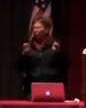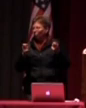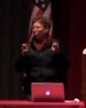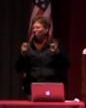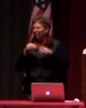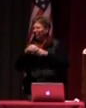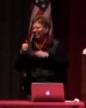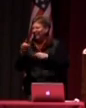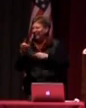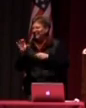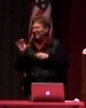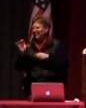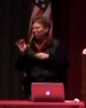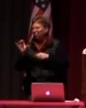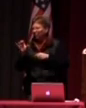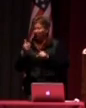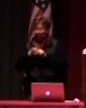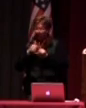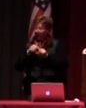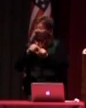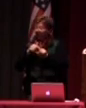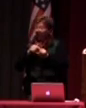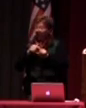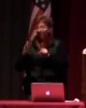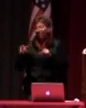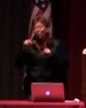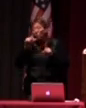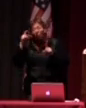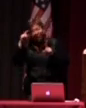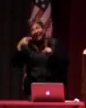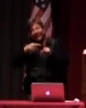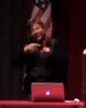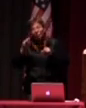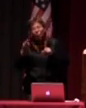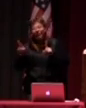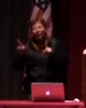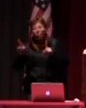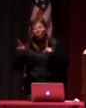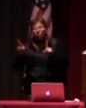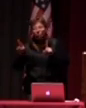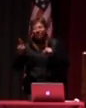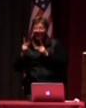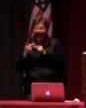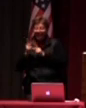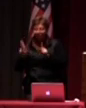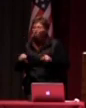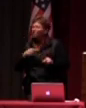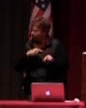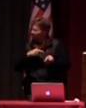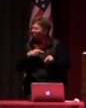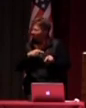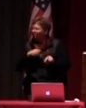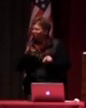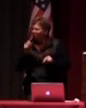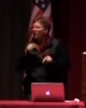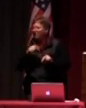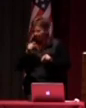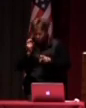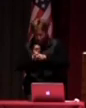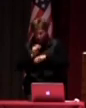century. You might not think of him as a revolutionary, but he was seen as a revolutionary at the time. He was seen as the man who had worked very